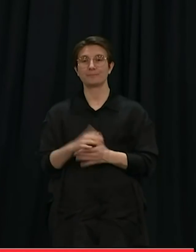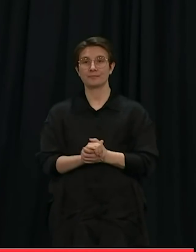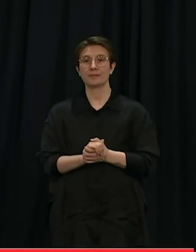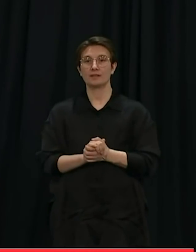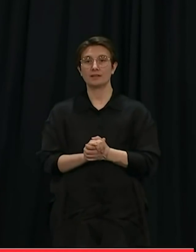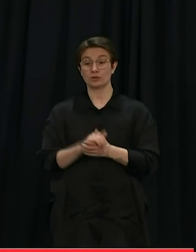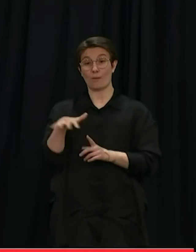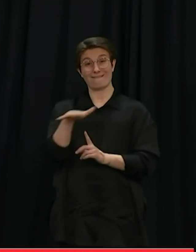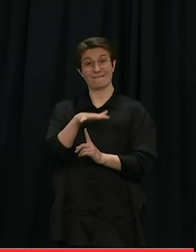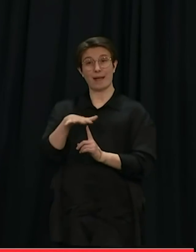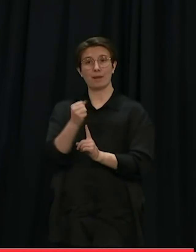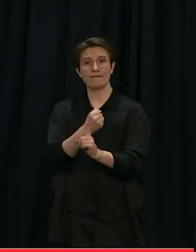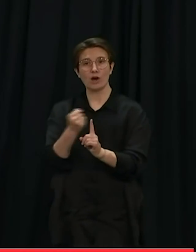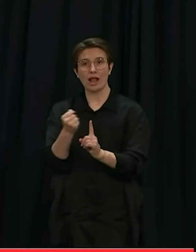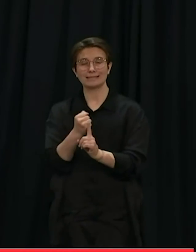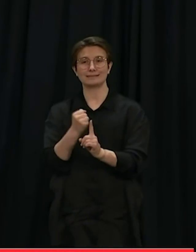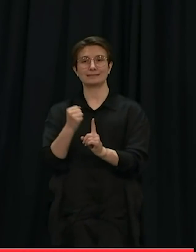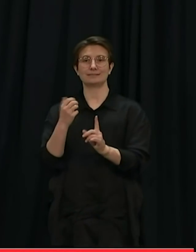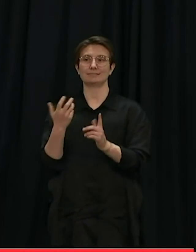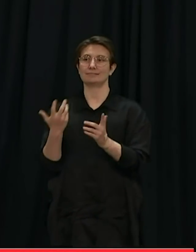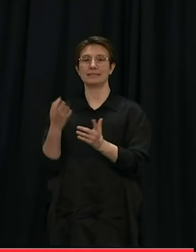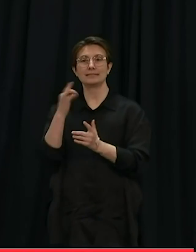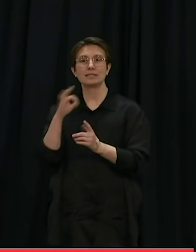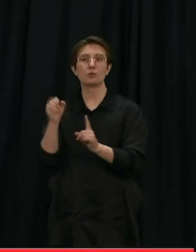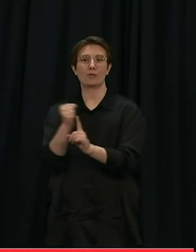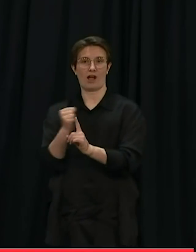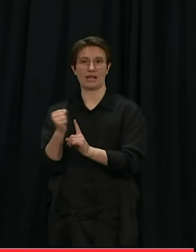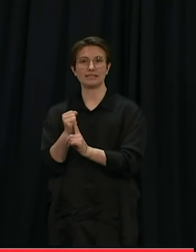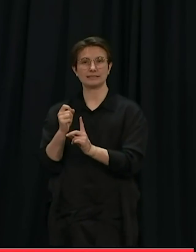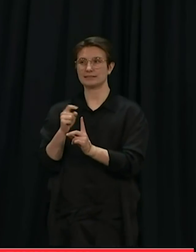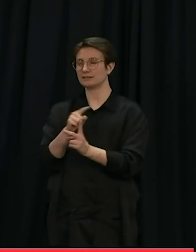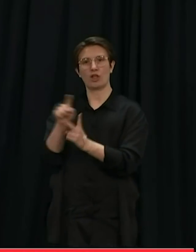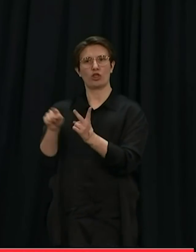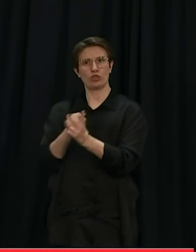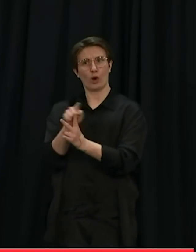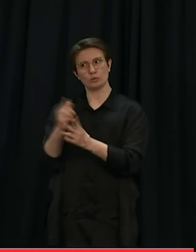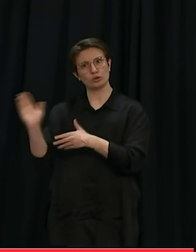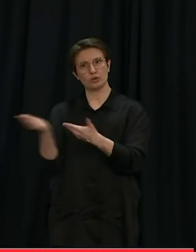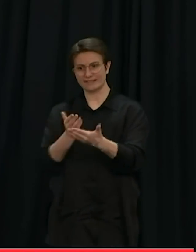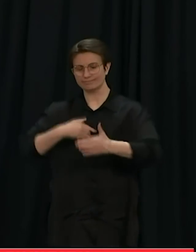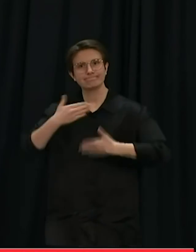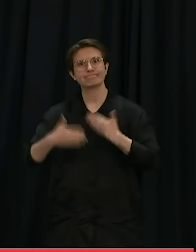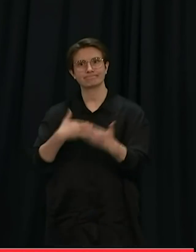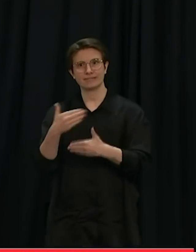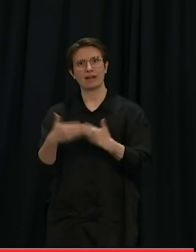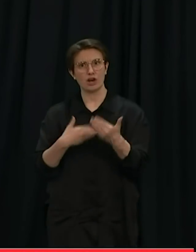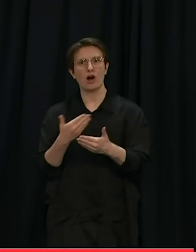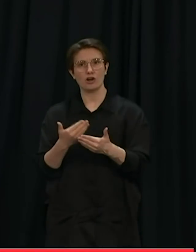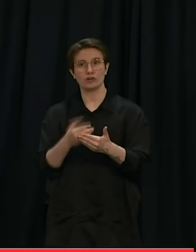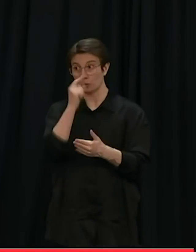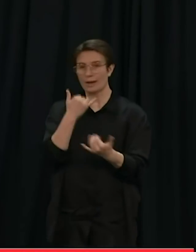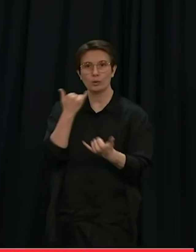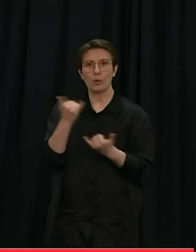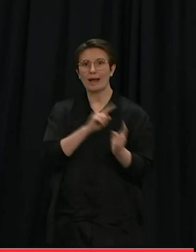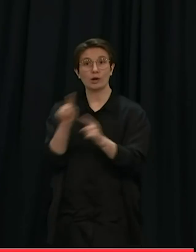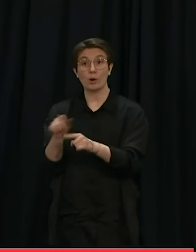considered essential services and are continuing to operate at level 4. If you feel you're in an unsafe environment, you do not need to stay in your